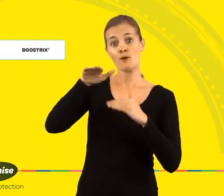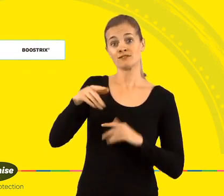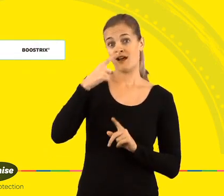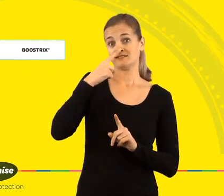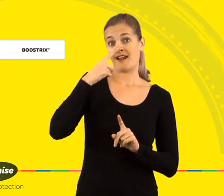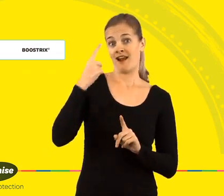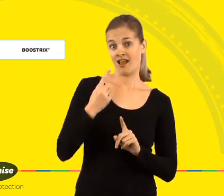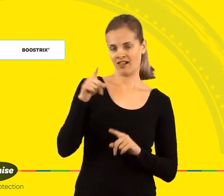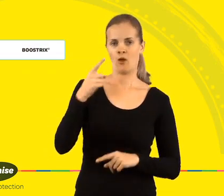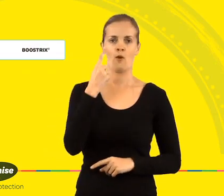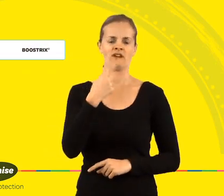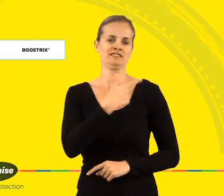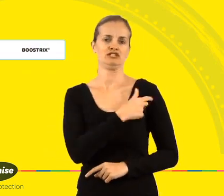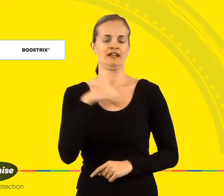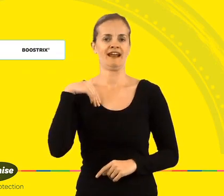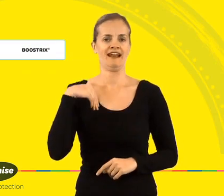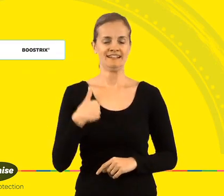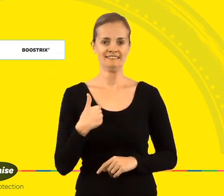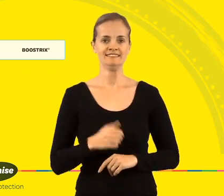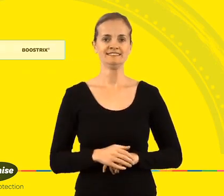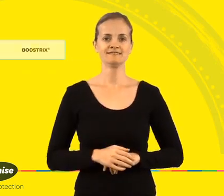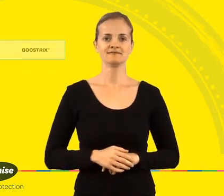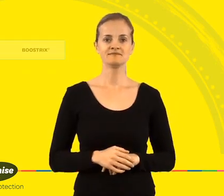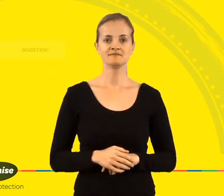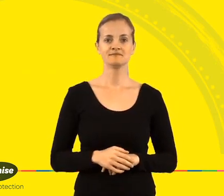And at 11 years old, your child requires 1 injection.